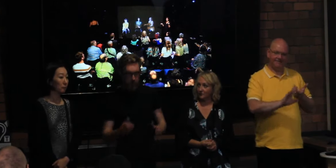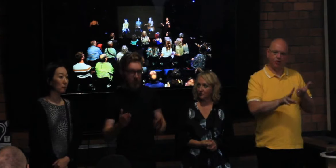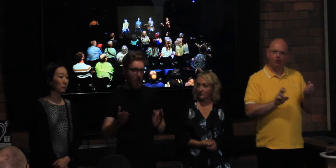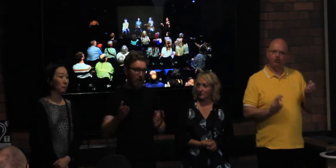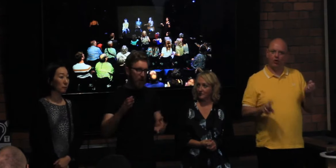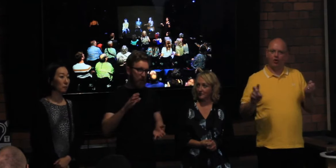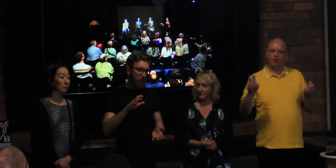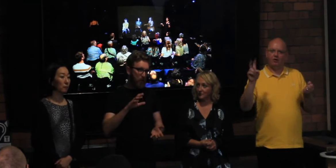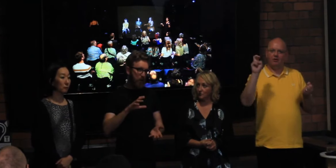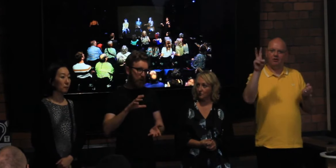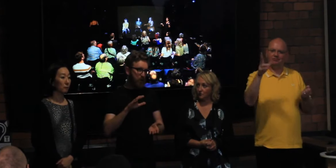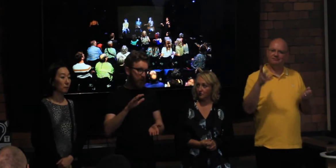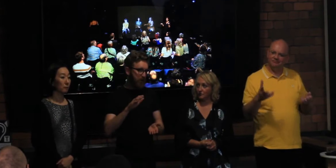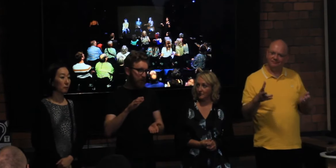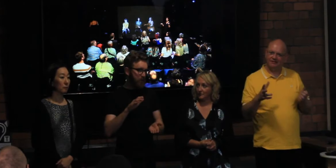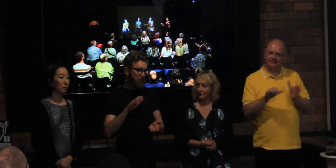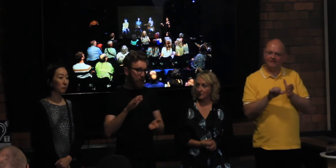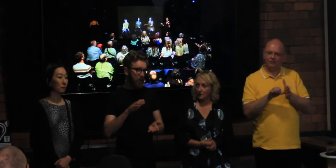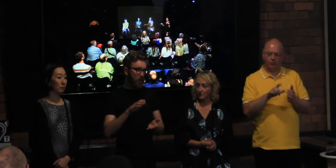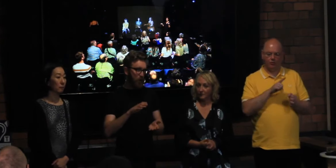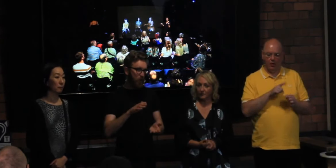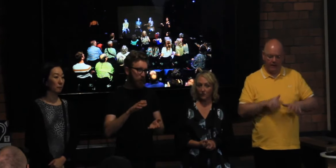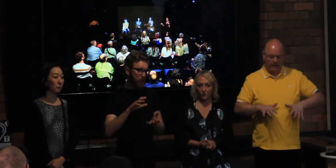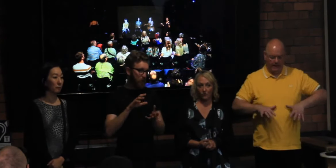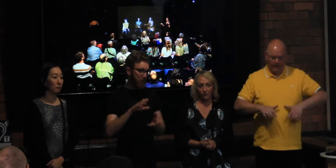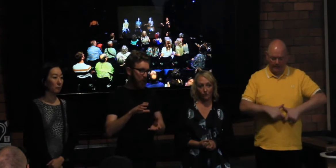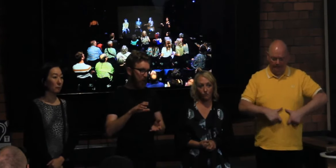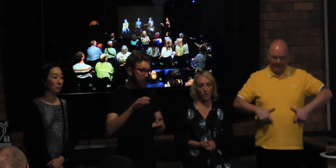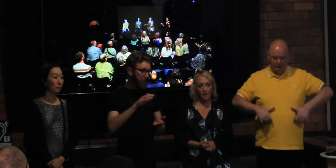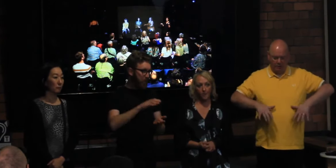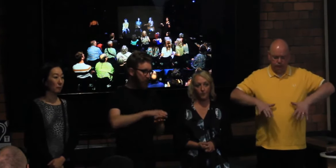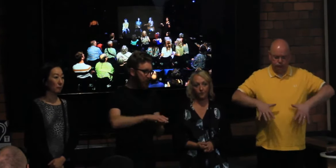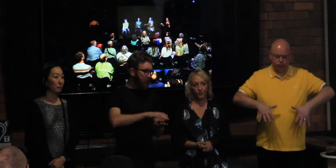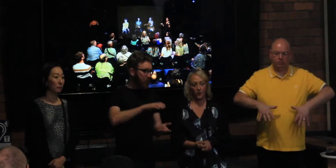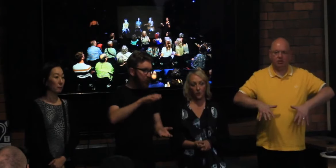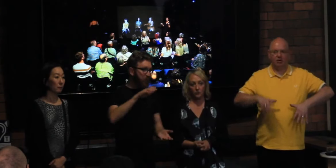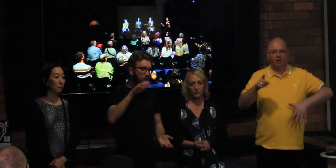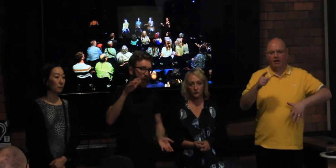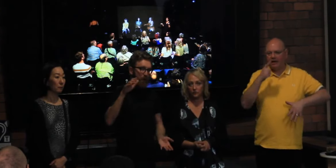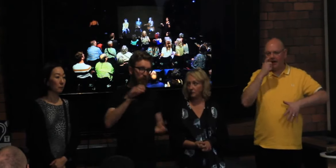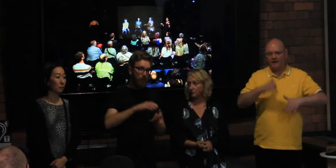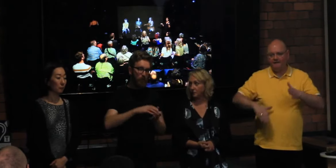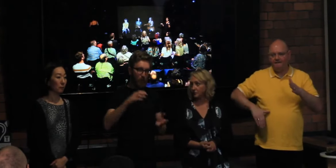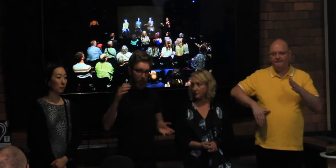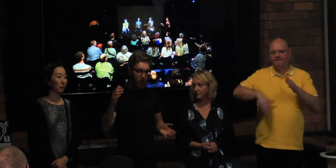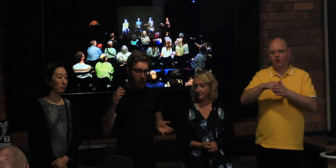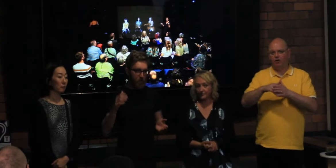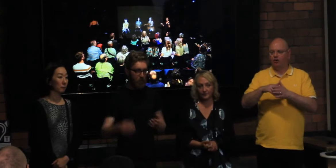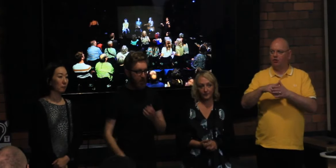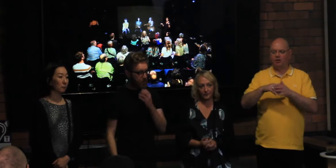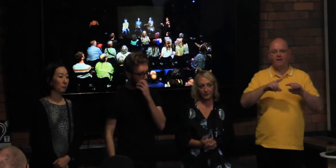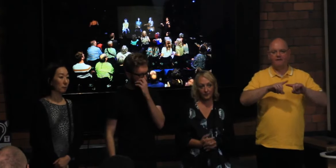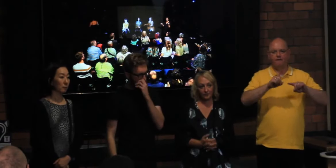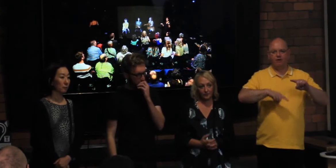have a fairly narrow range of fidelity, so they can't hope to replicate full range, full